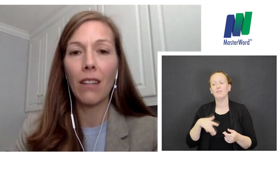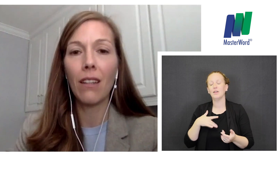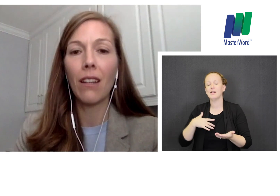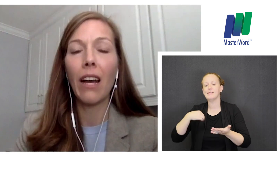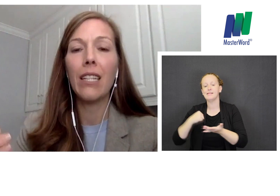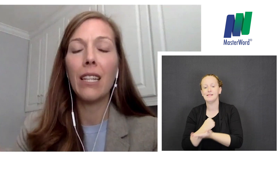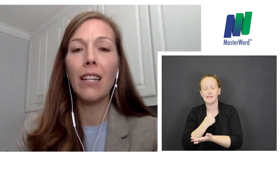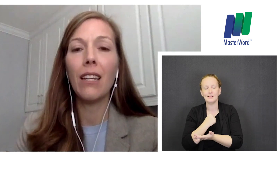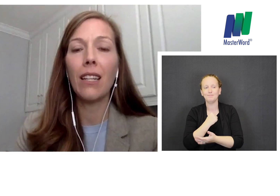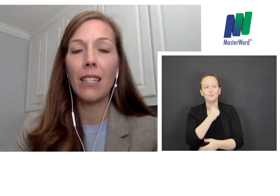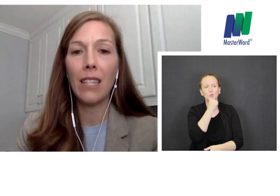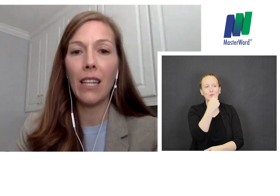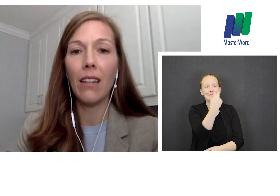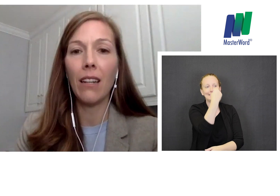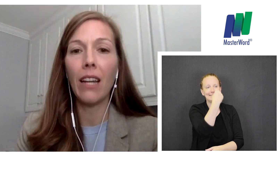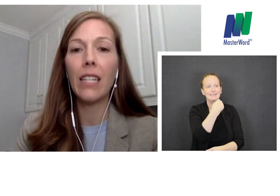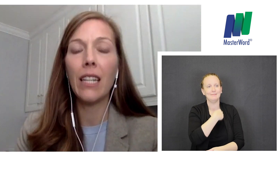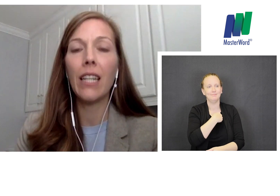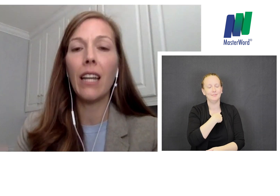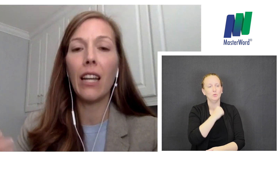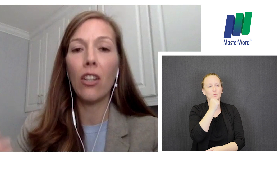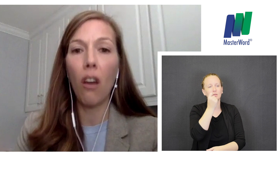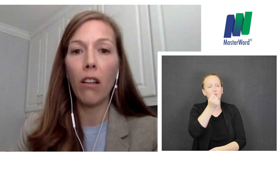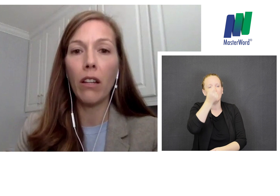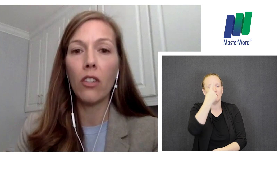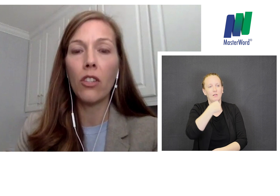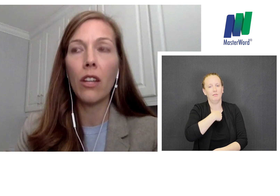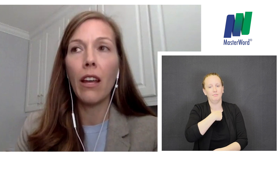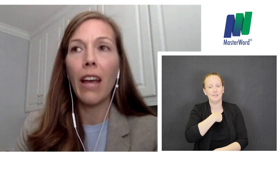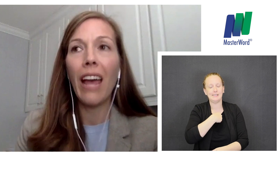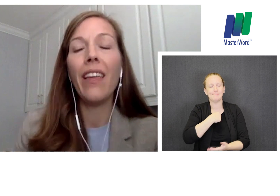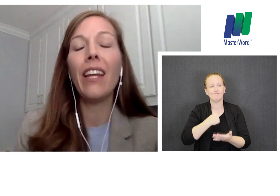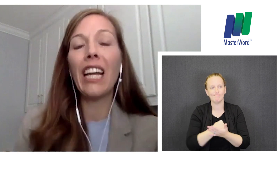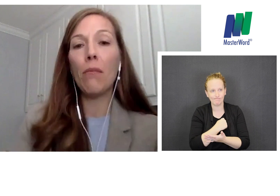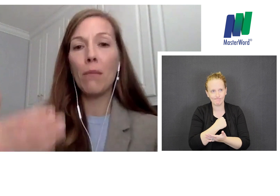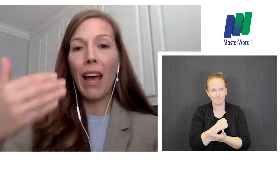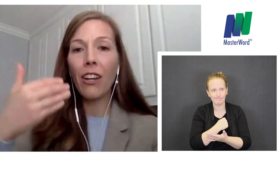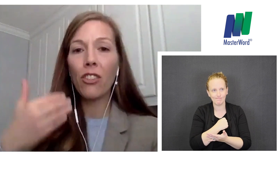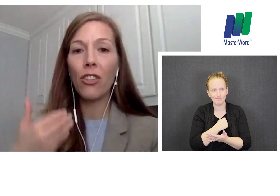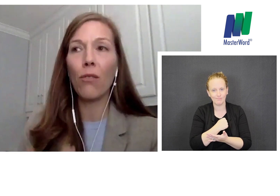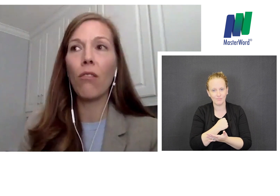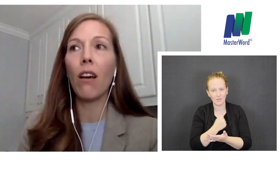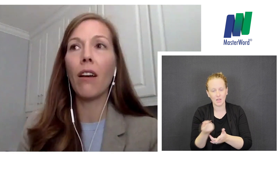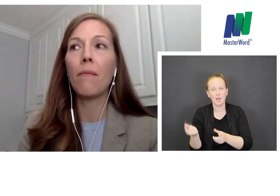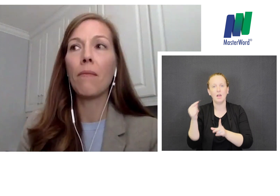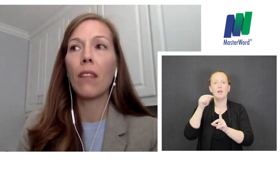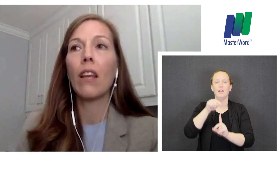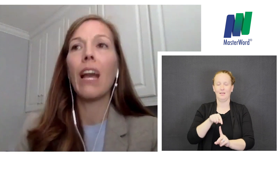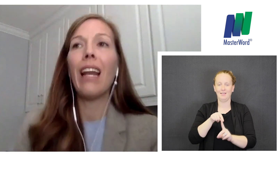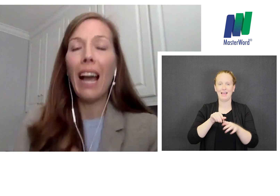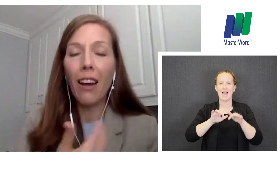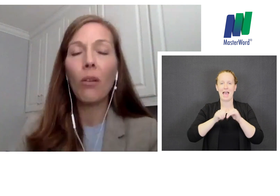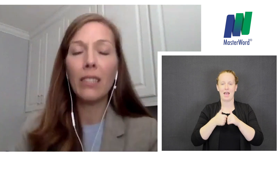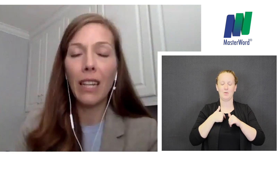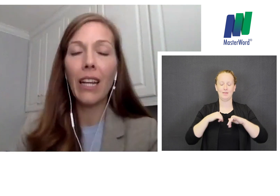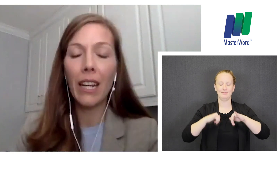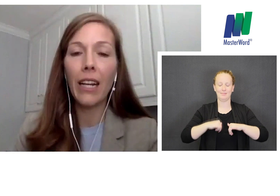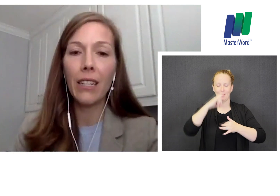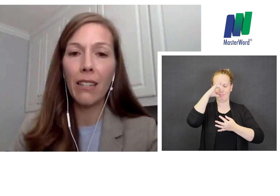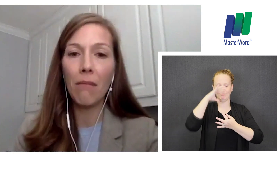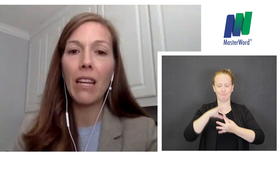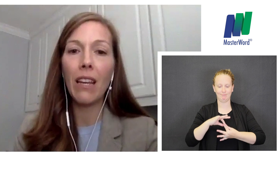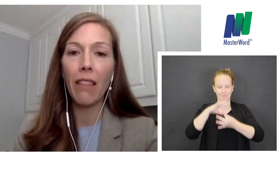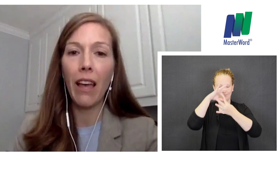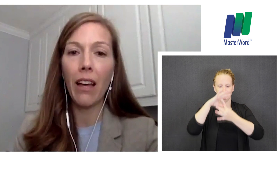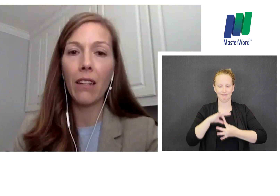me. I didn't get seen. I didn't get acknowledged. And then it comes back to and how do I stay